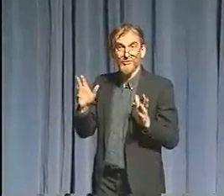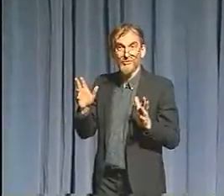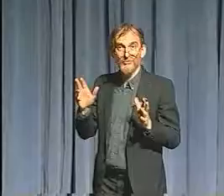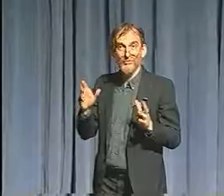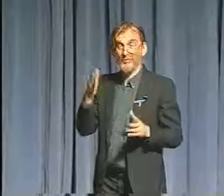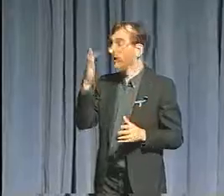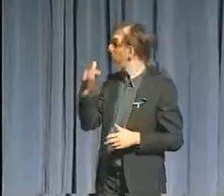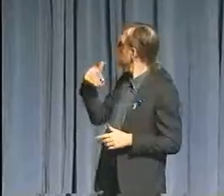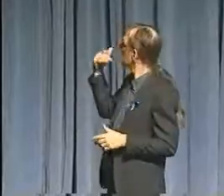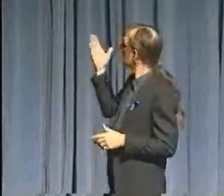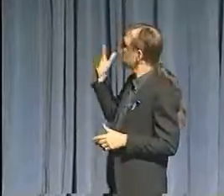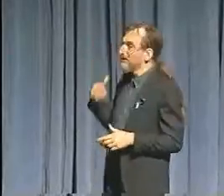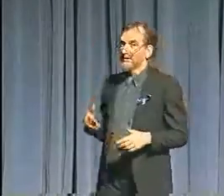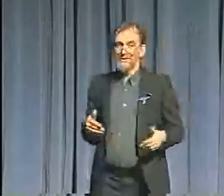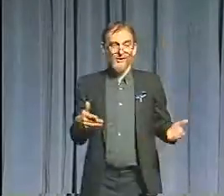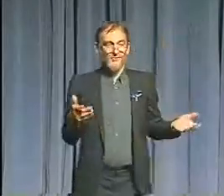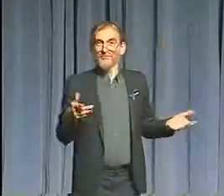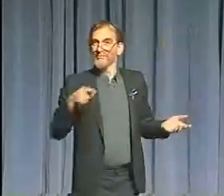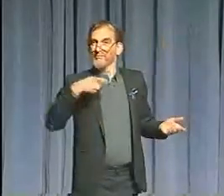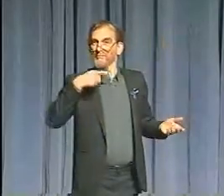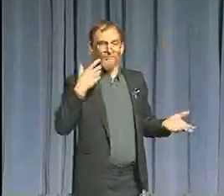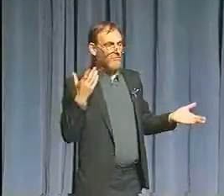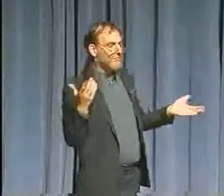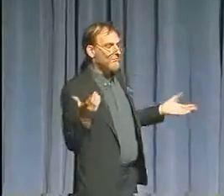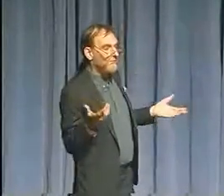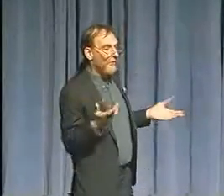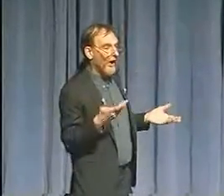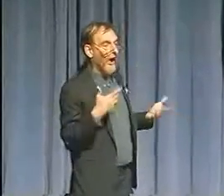we need to face philosophical issues.